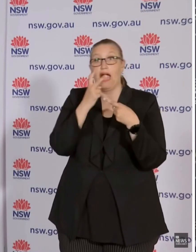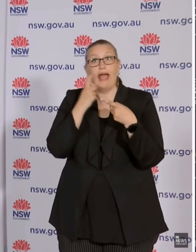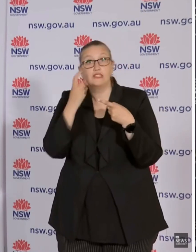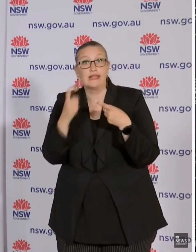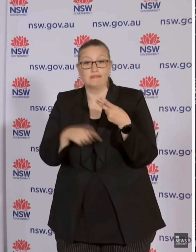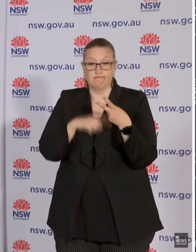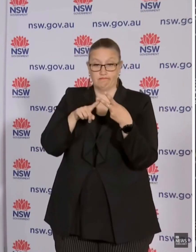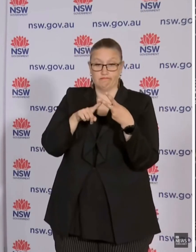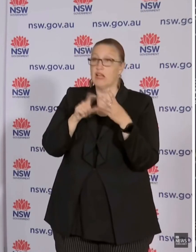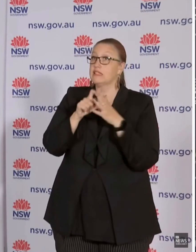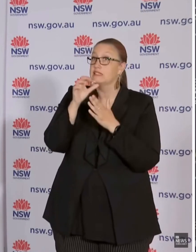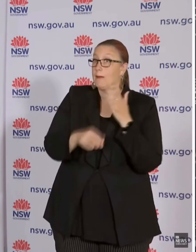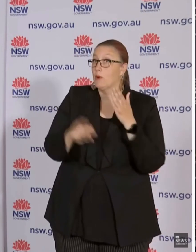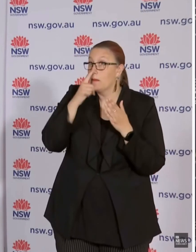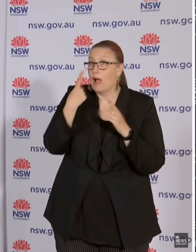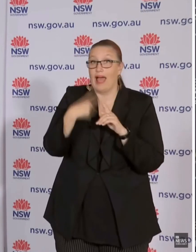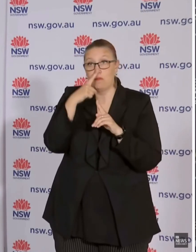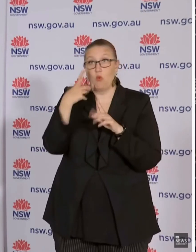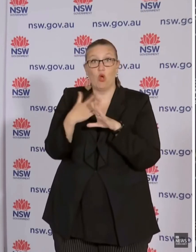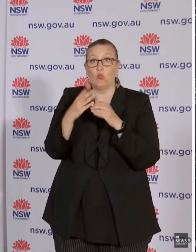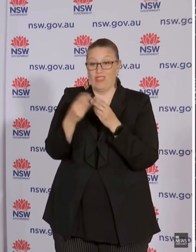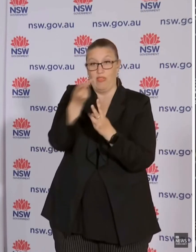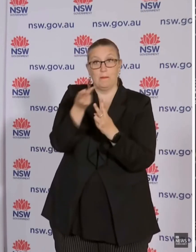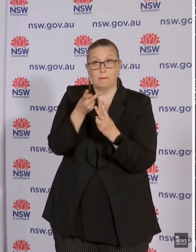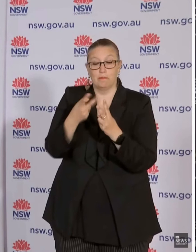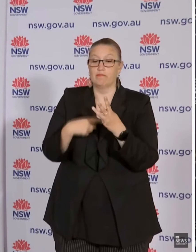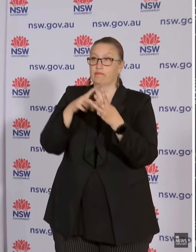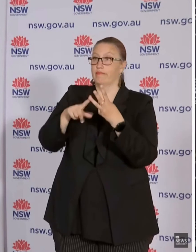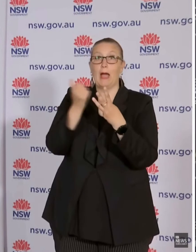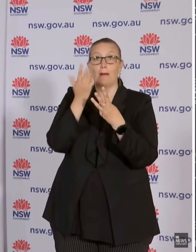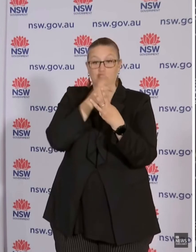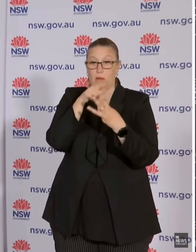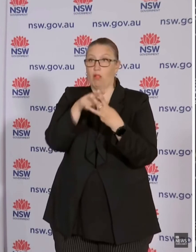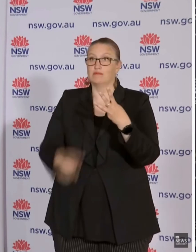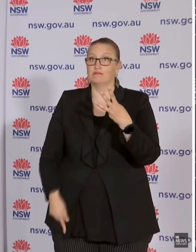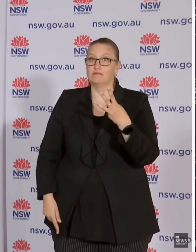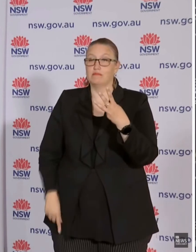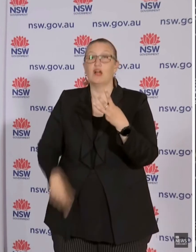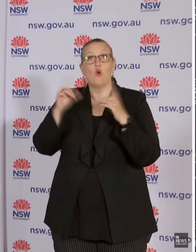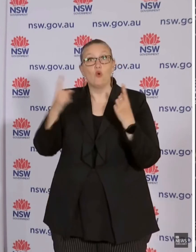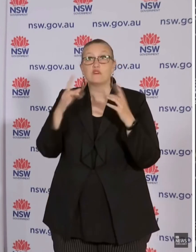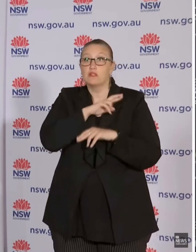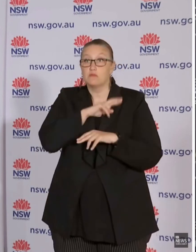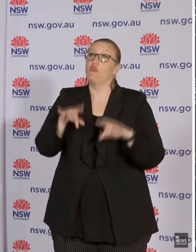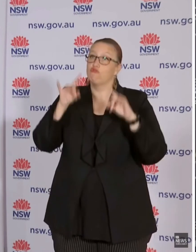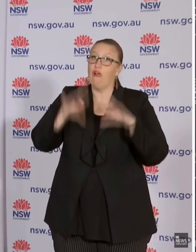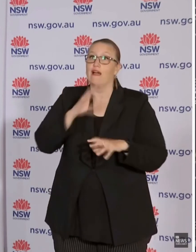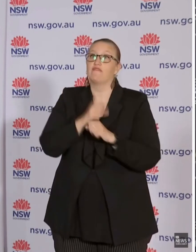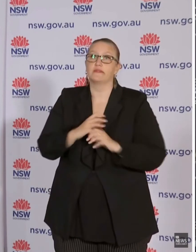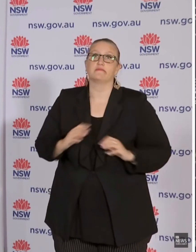people with disabilities and the staff that work in those facilities, and for Aboriginal people. And they were in their particular program,